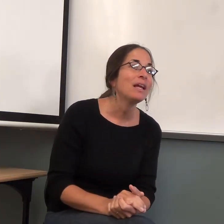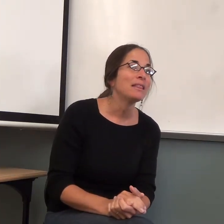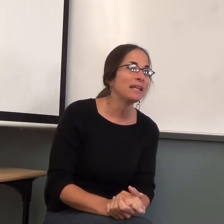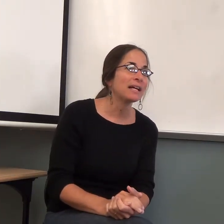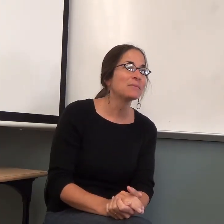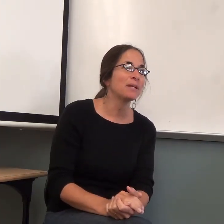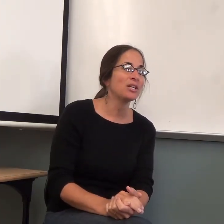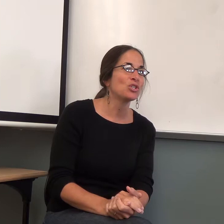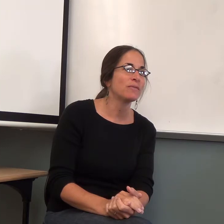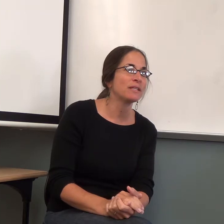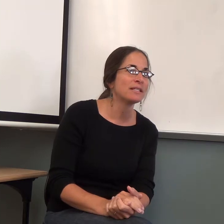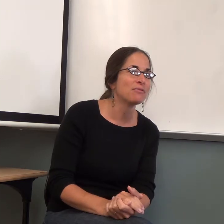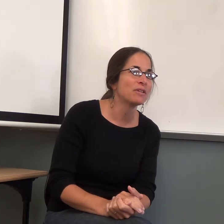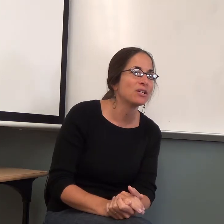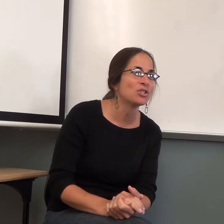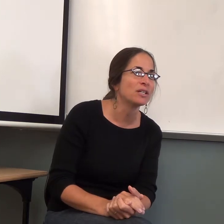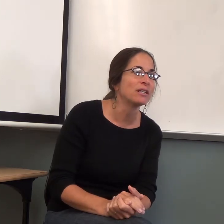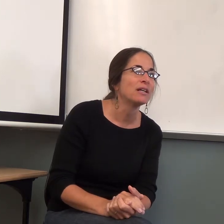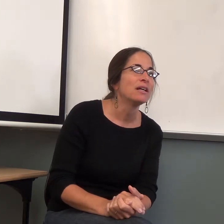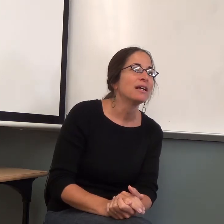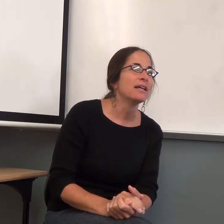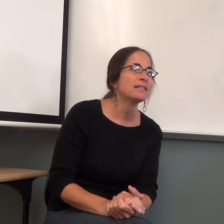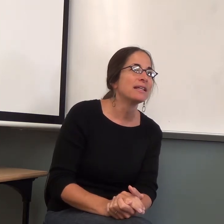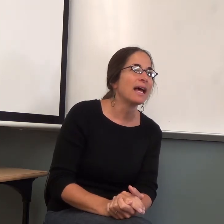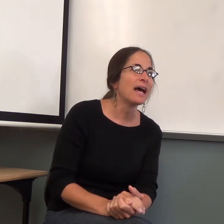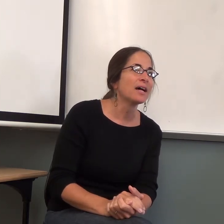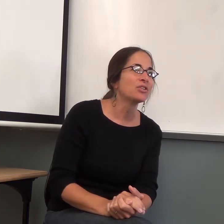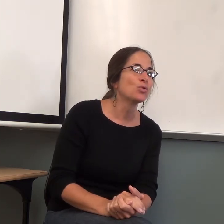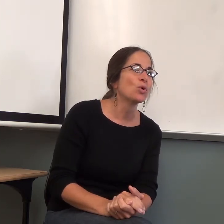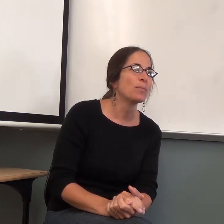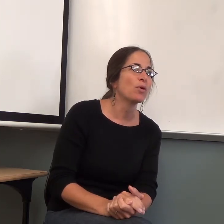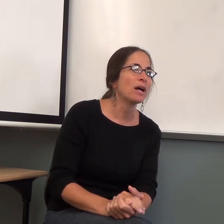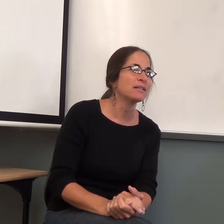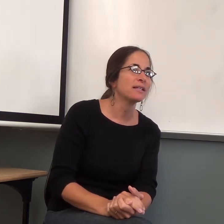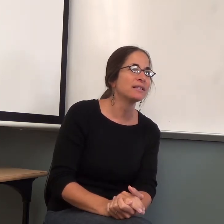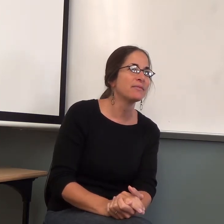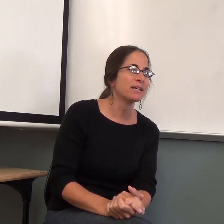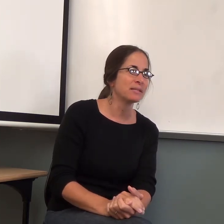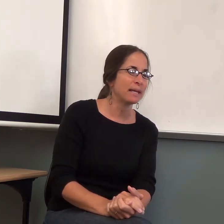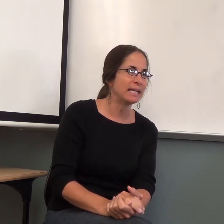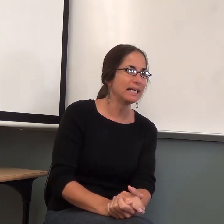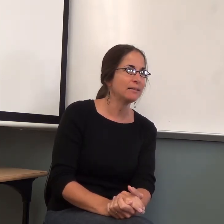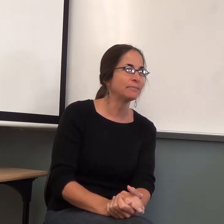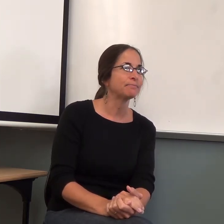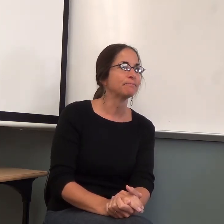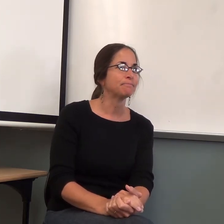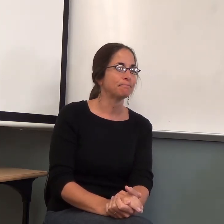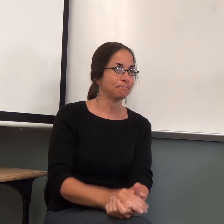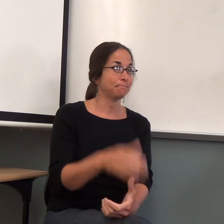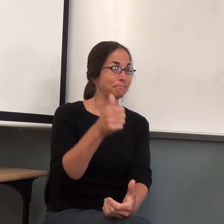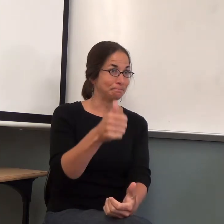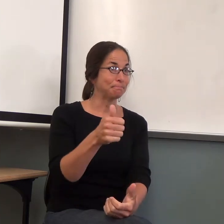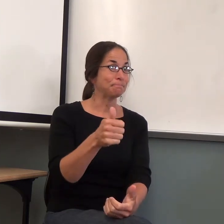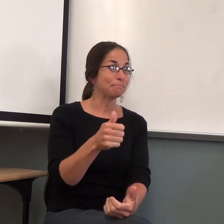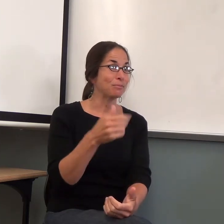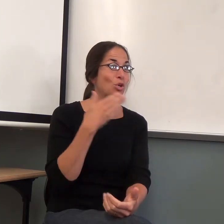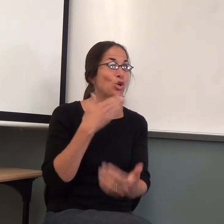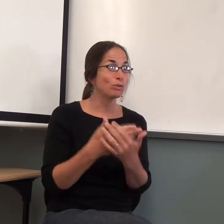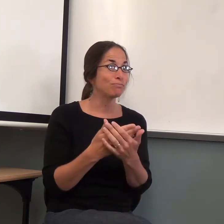The explanation of this definition is the act or process of explaining. Okay, excellent. That's fine.